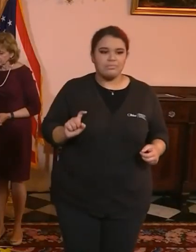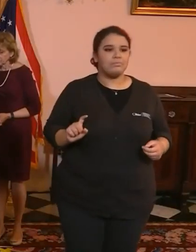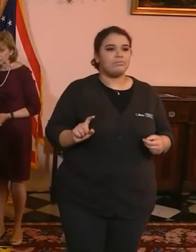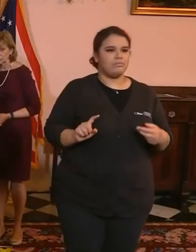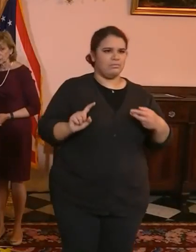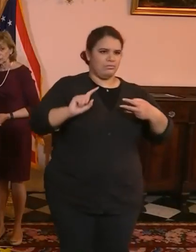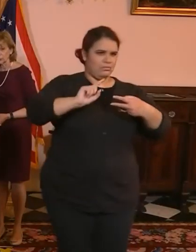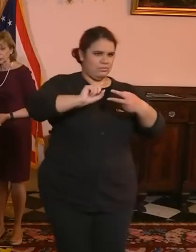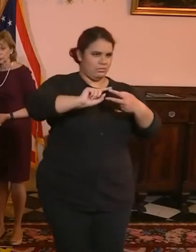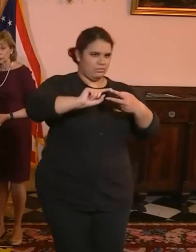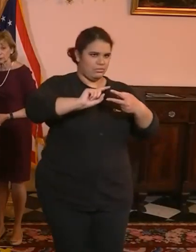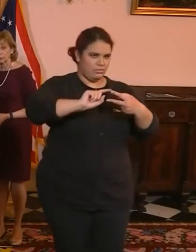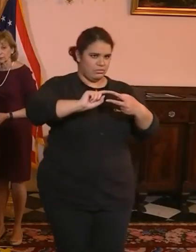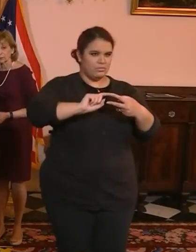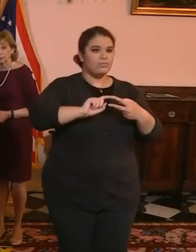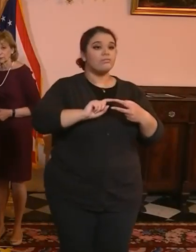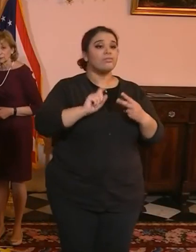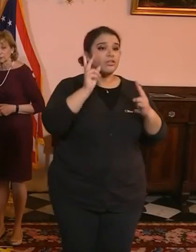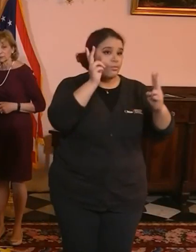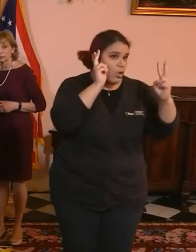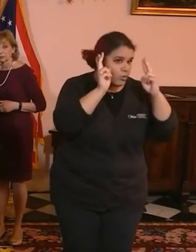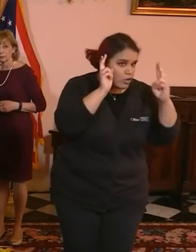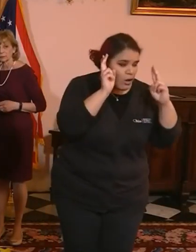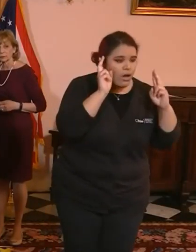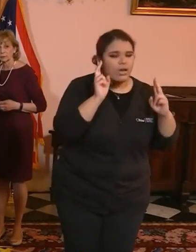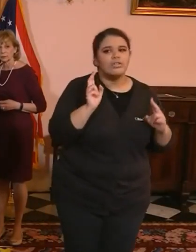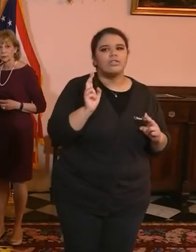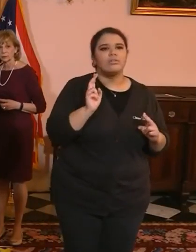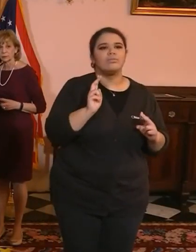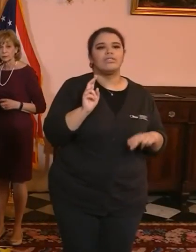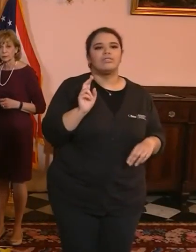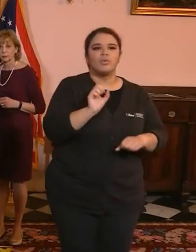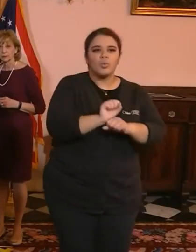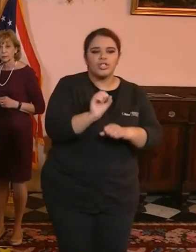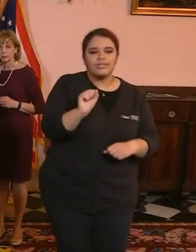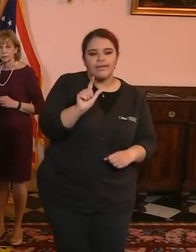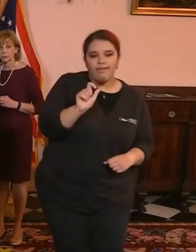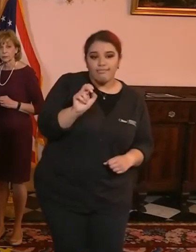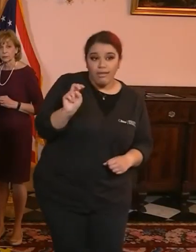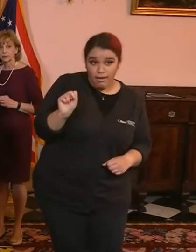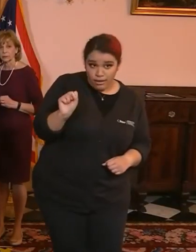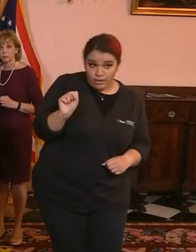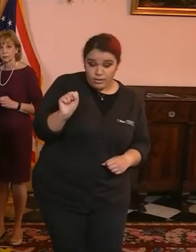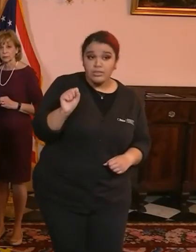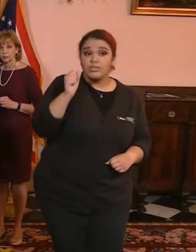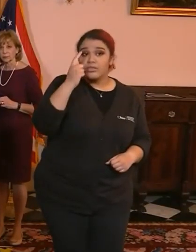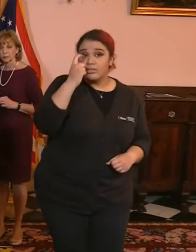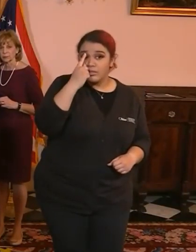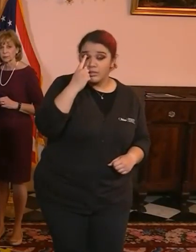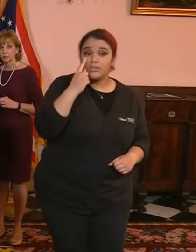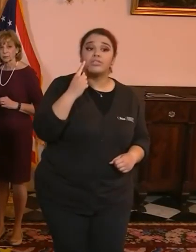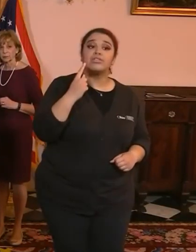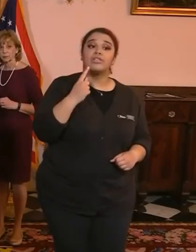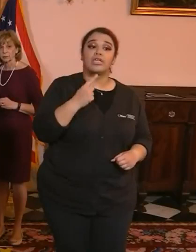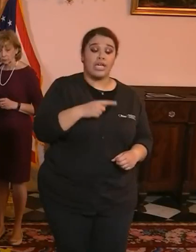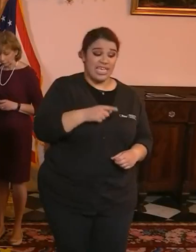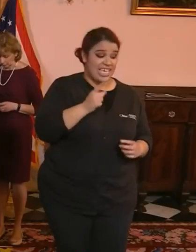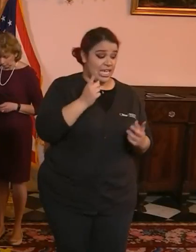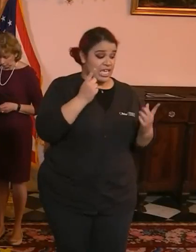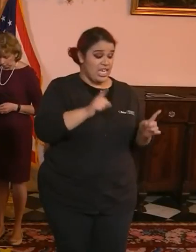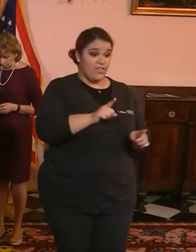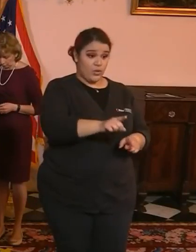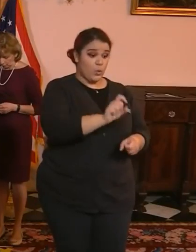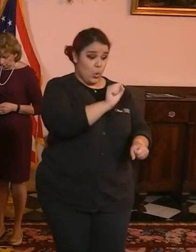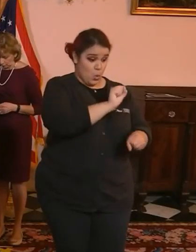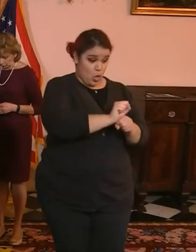As far as people in barbershops or salons and the like, if they're an employee, it certainly applies to them.